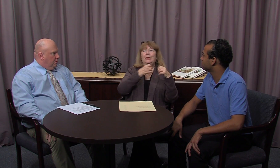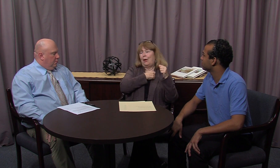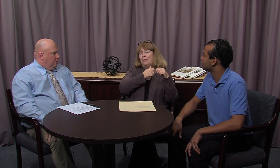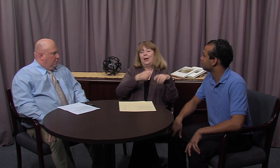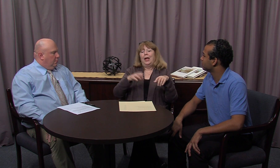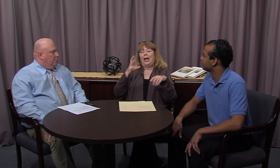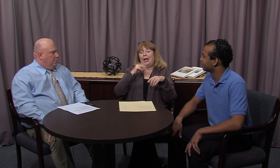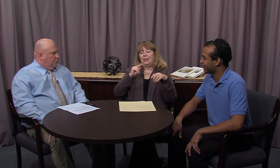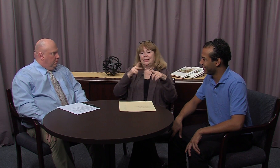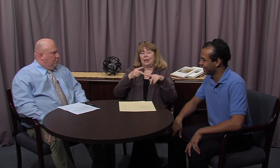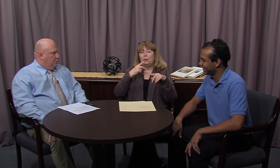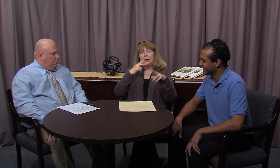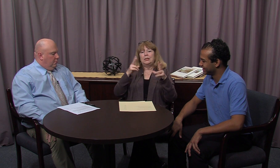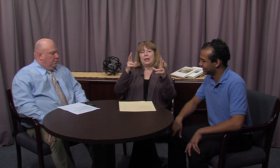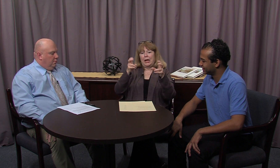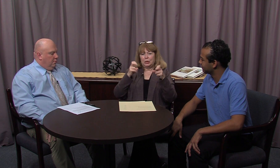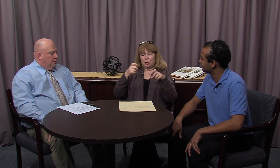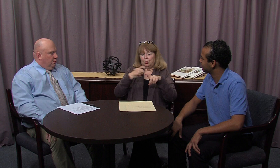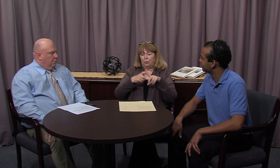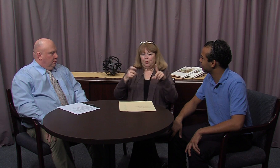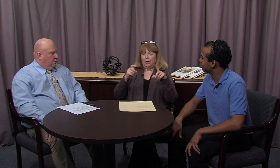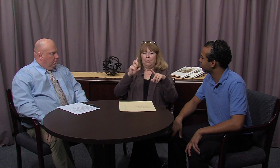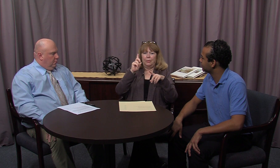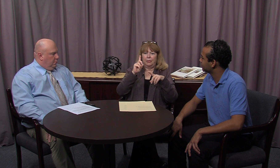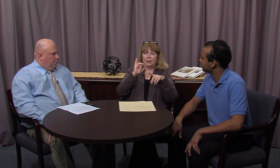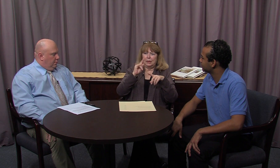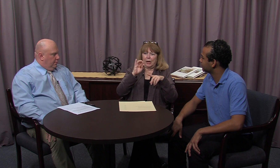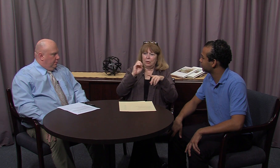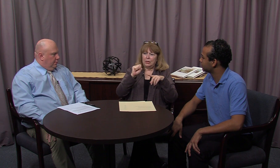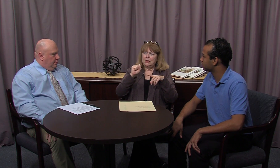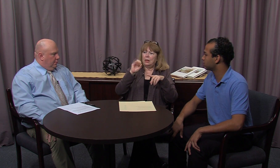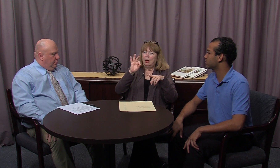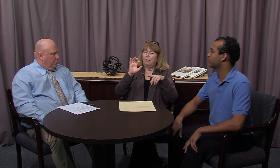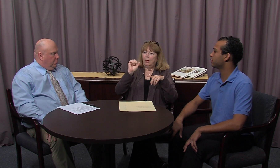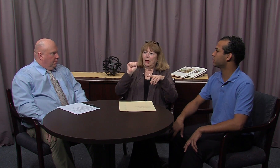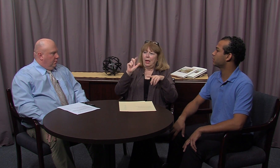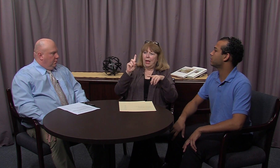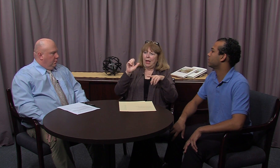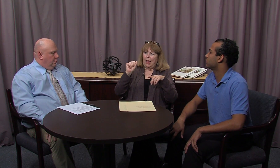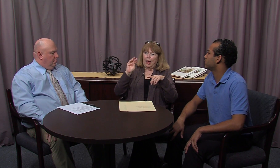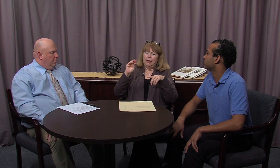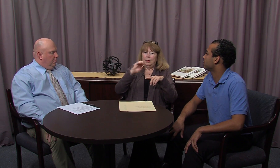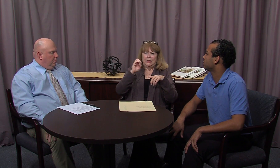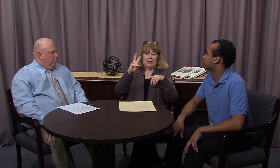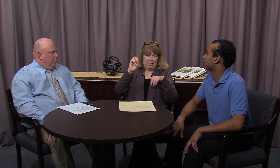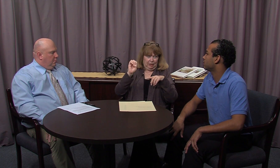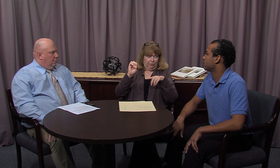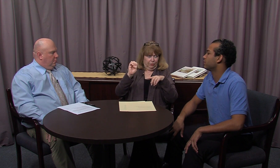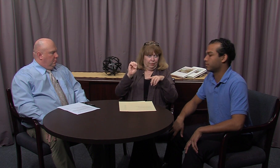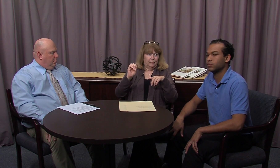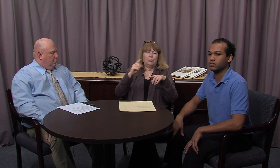love, and the second one is an excerpt from the Diaries of Adam and Eve, which